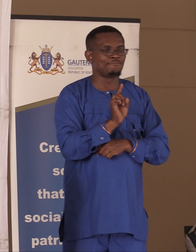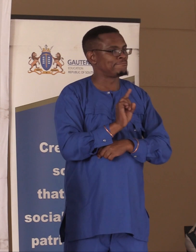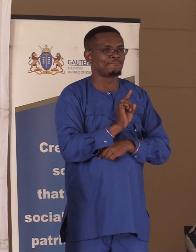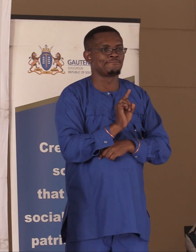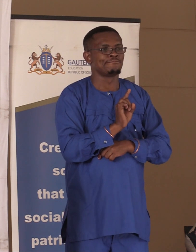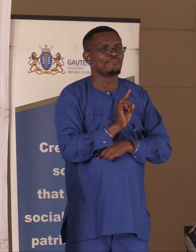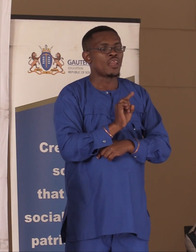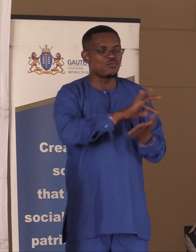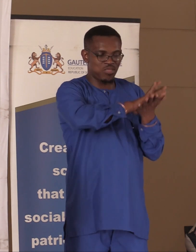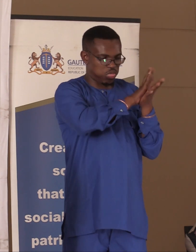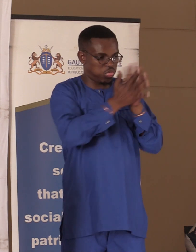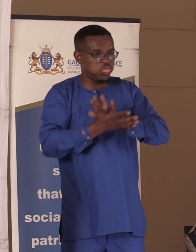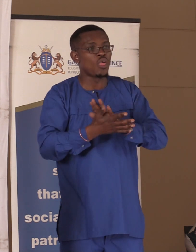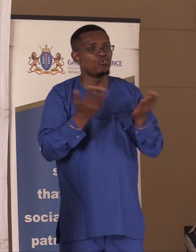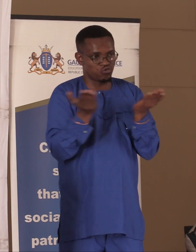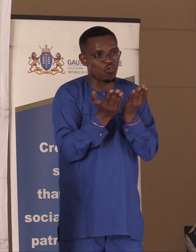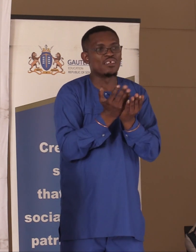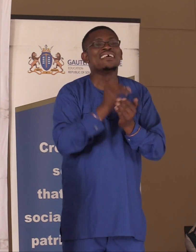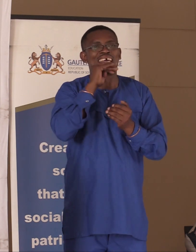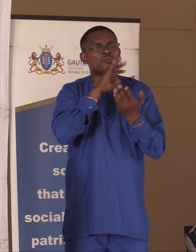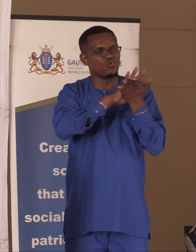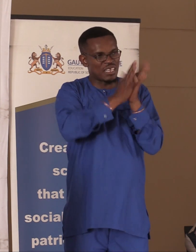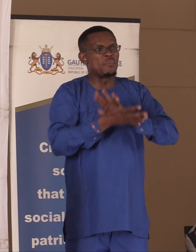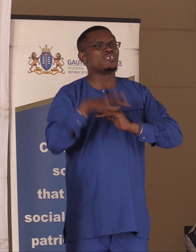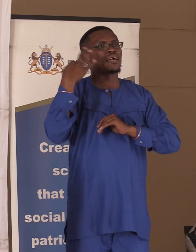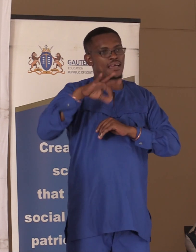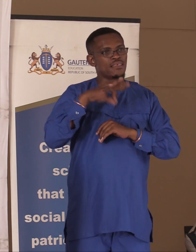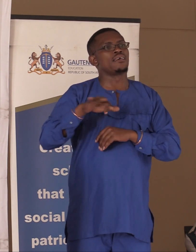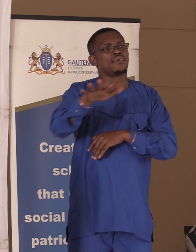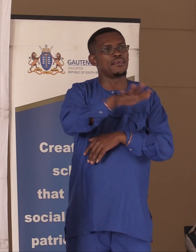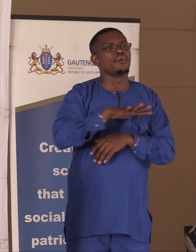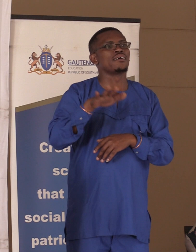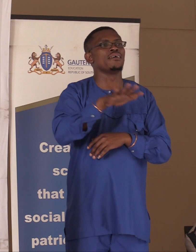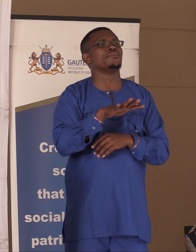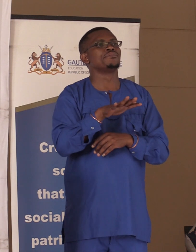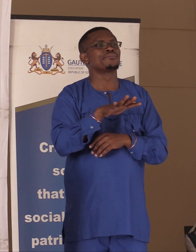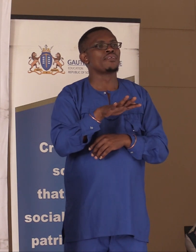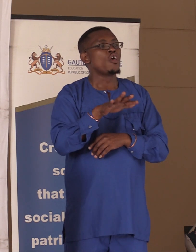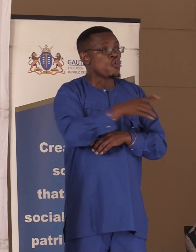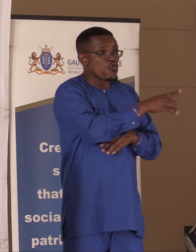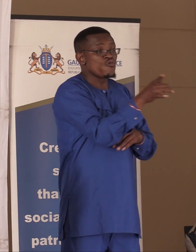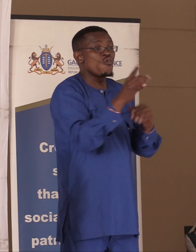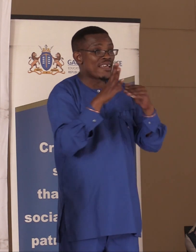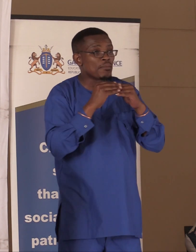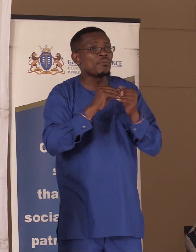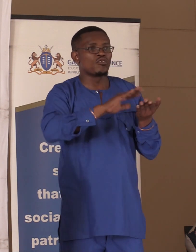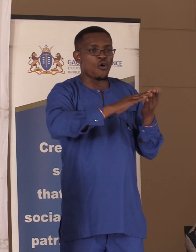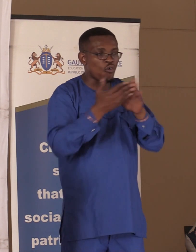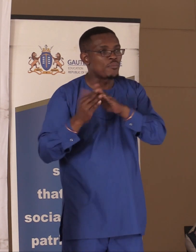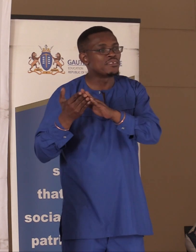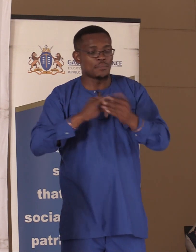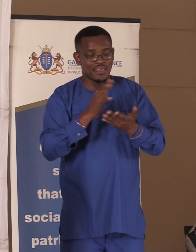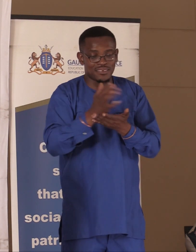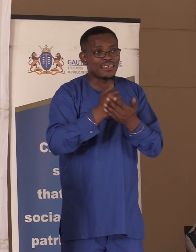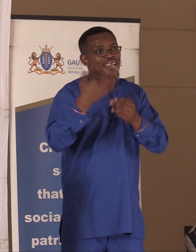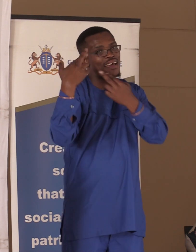it up. If you mess it up, you're messing the township, you're messing your area. So you as members of the community have to take